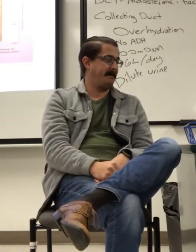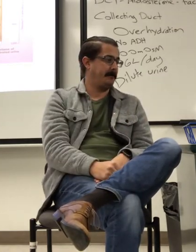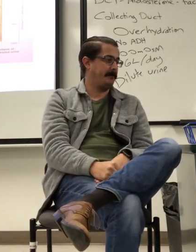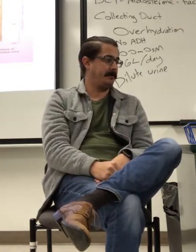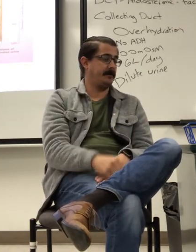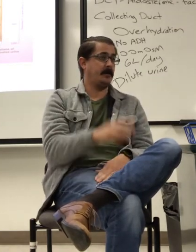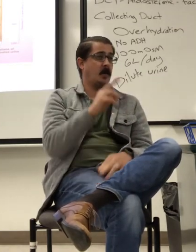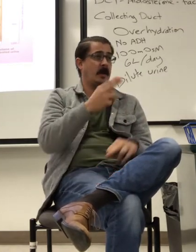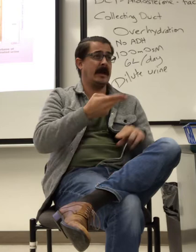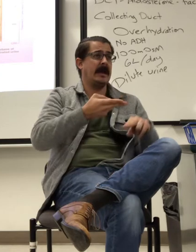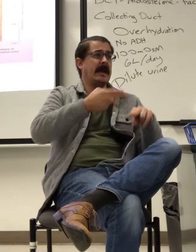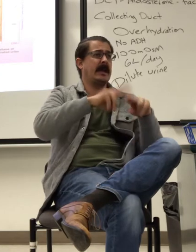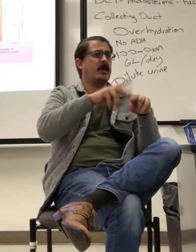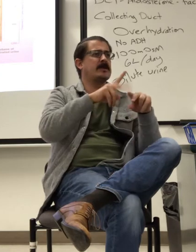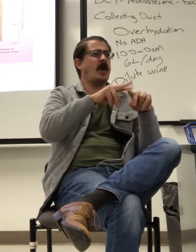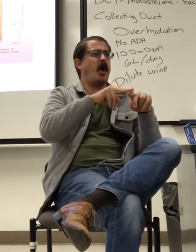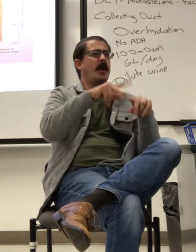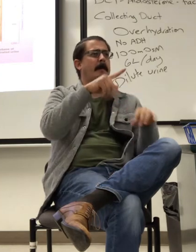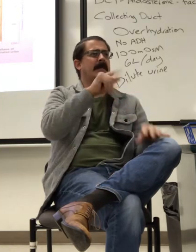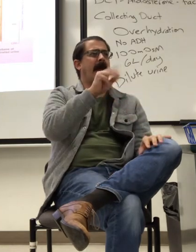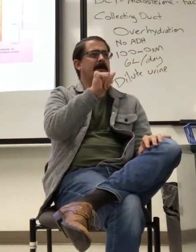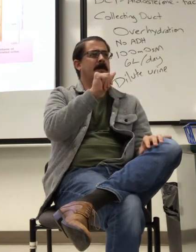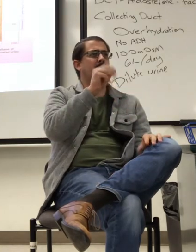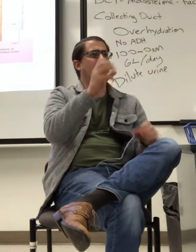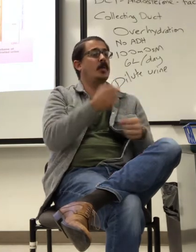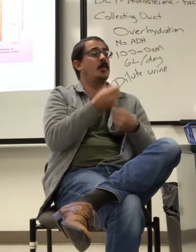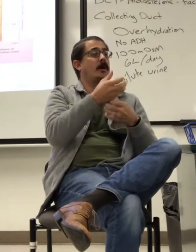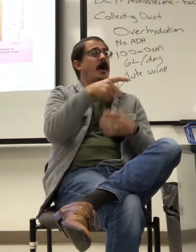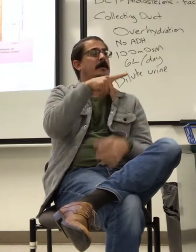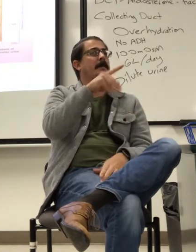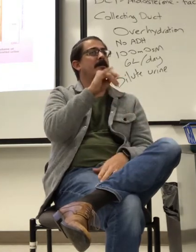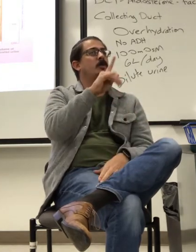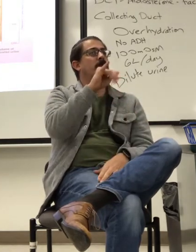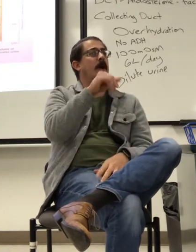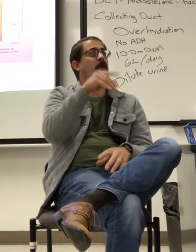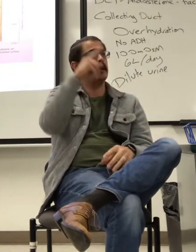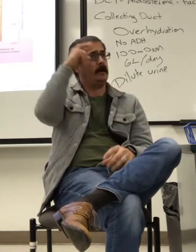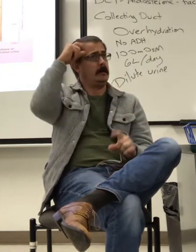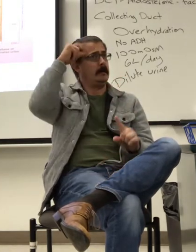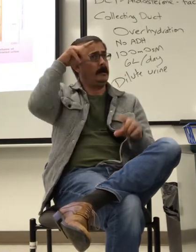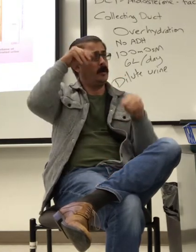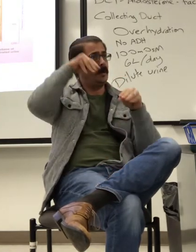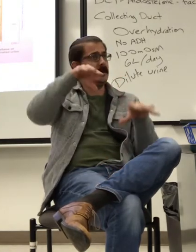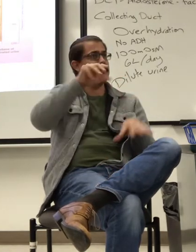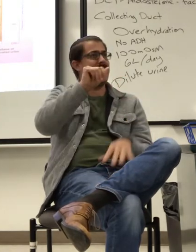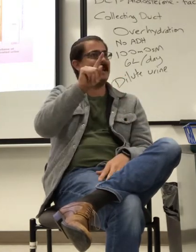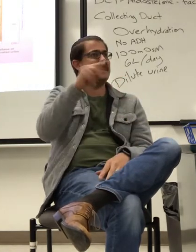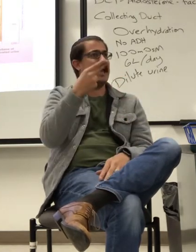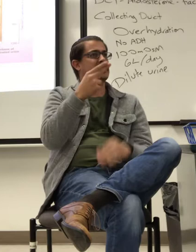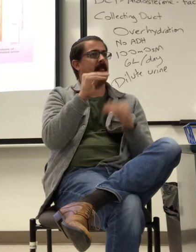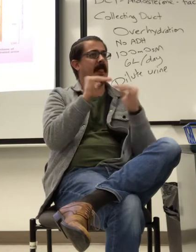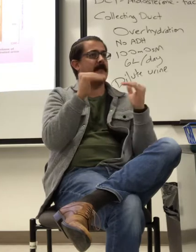the increased saltiness of the plasma will cause the pituitary to release ADH levels in the blood.